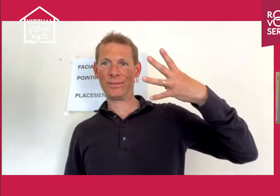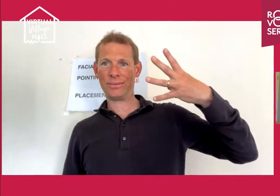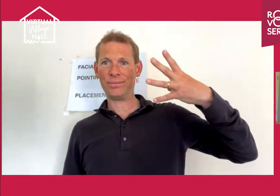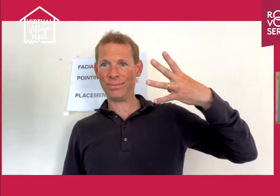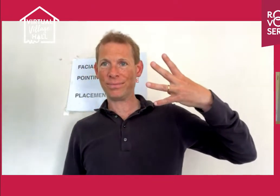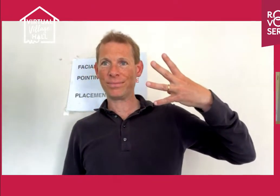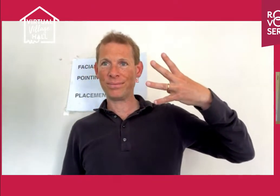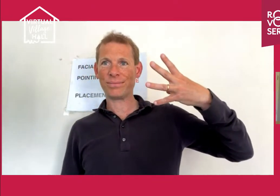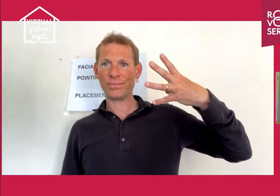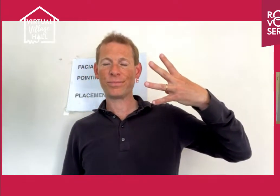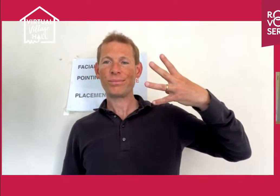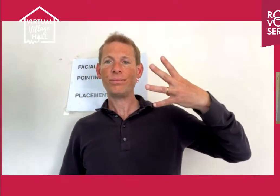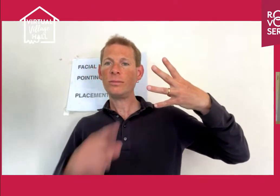well.